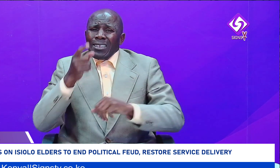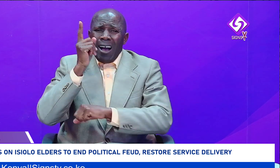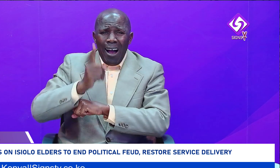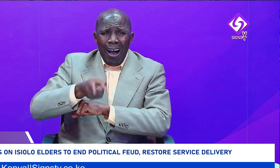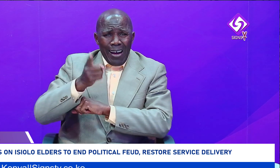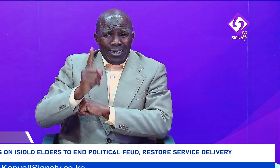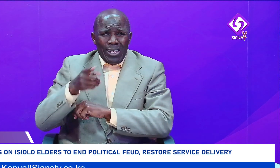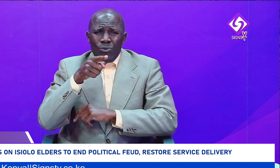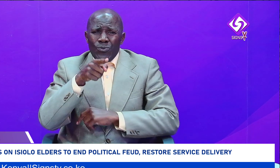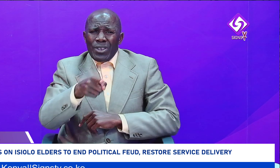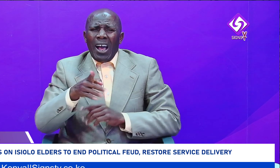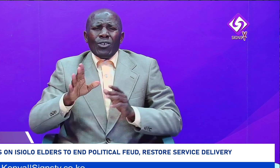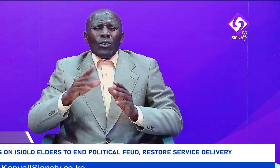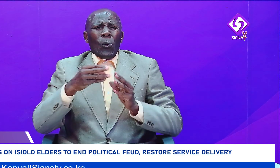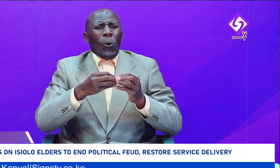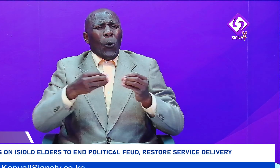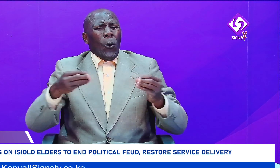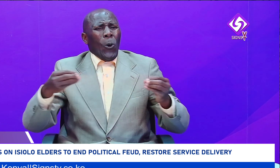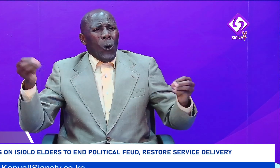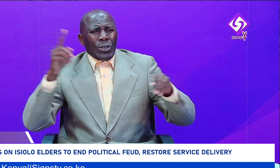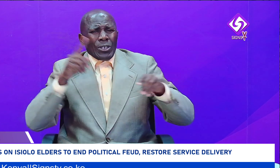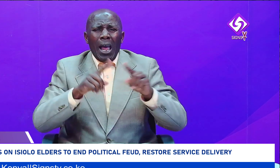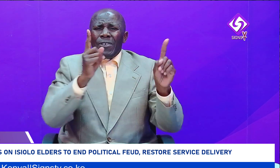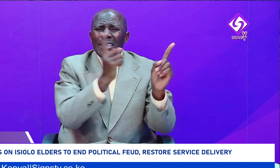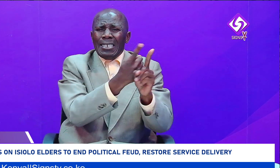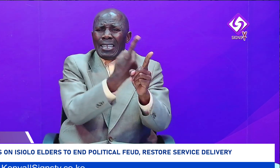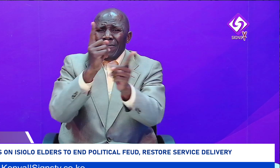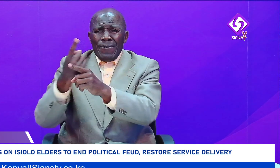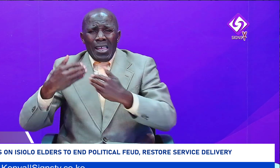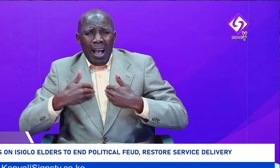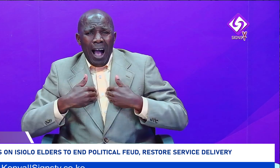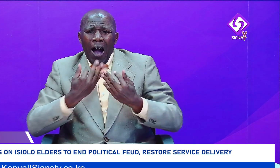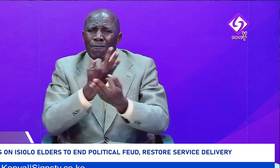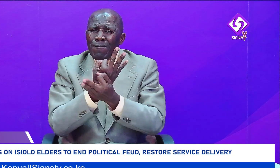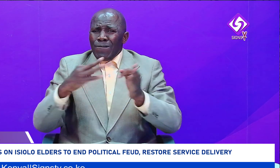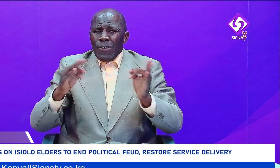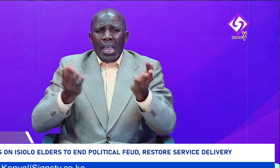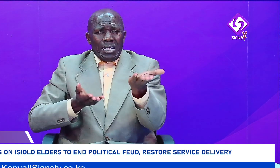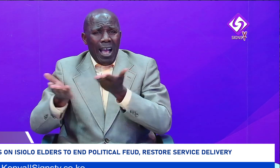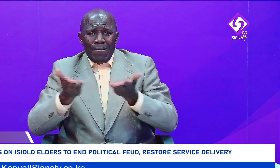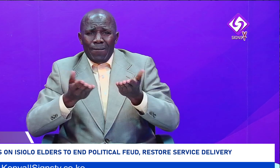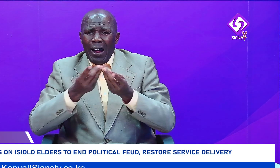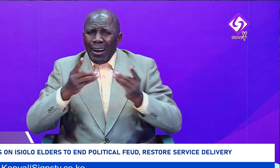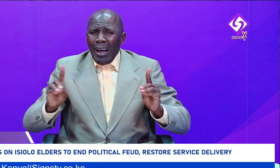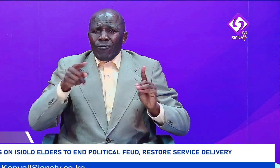and speak with the county's political class, warning that their long differences have affected service delivery